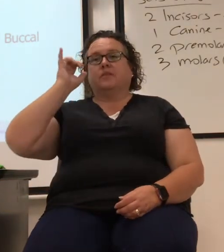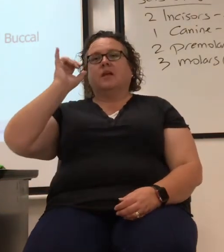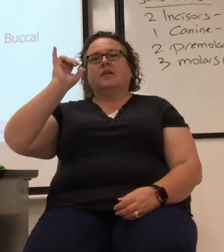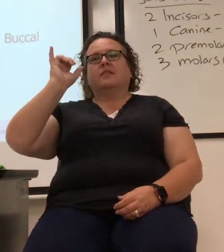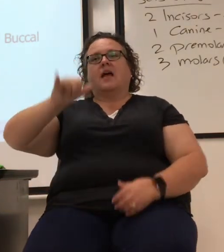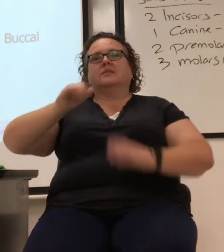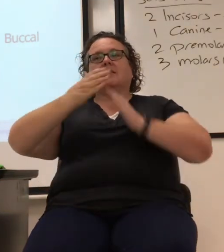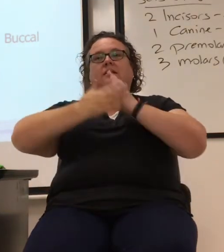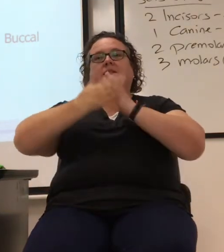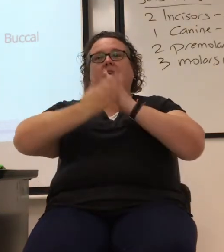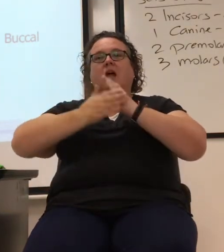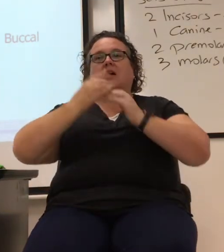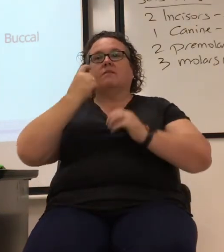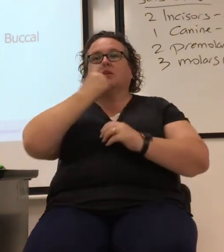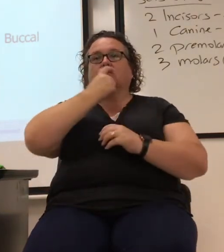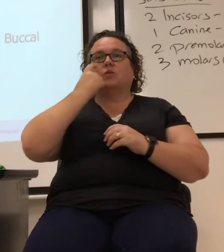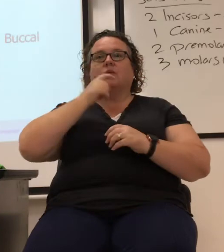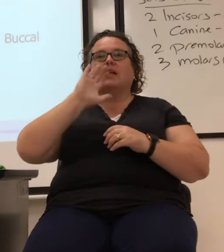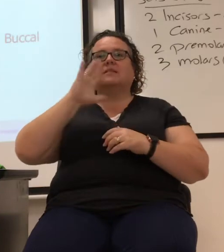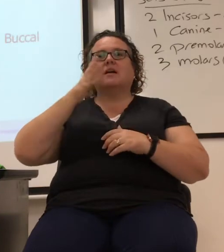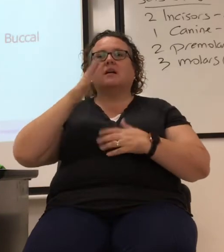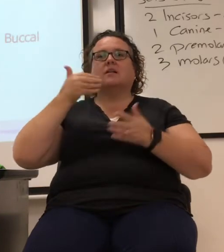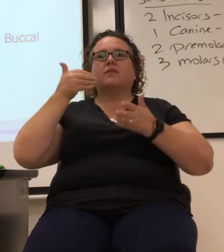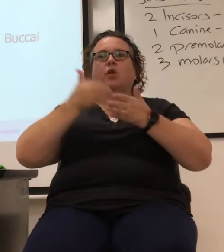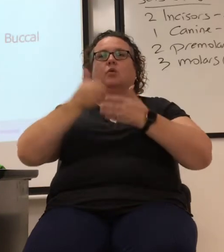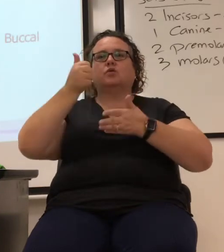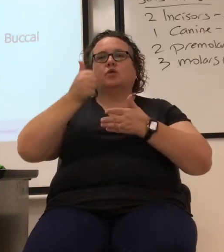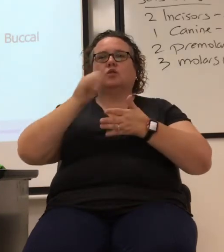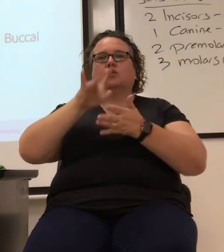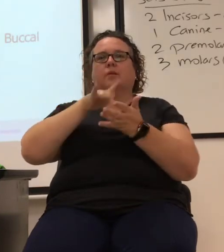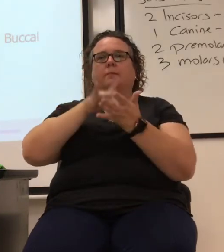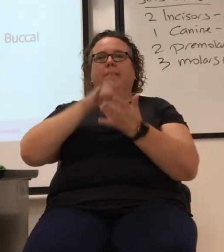that's the side of the tooth that's kind of closer to the midline.